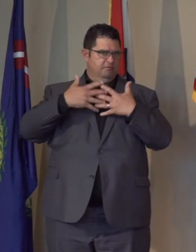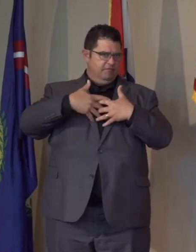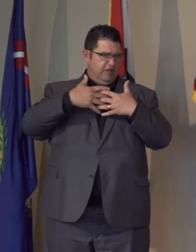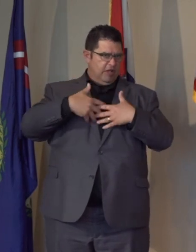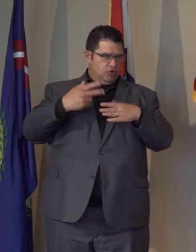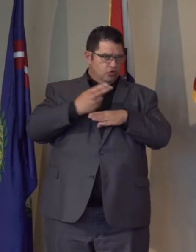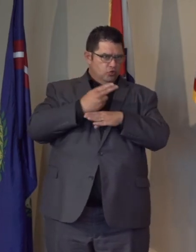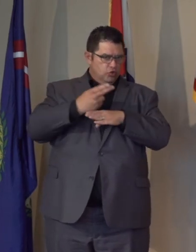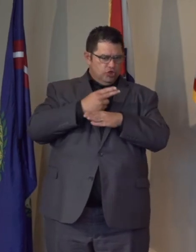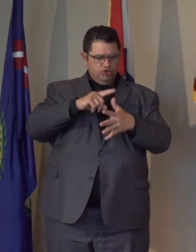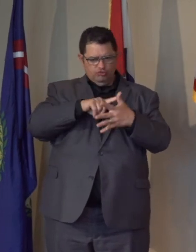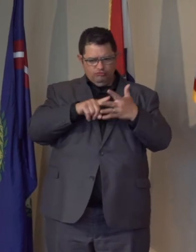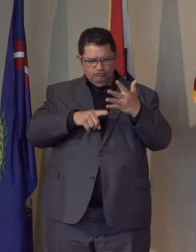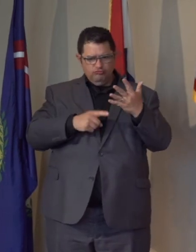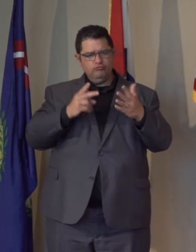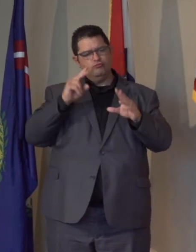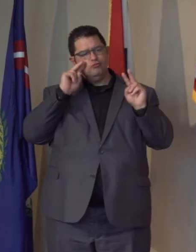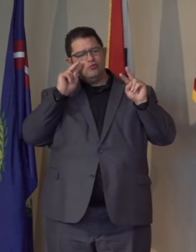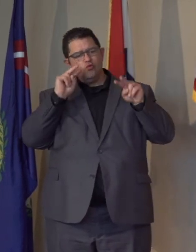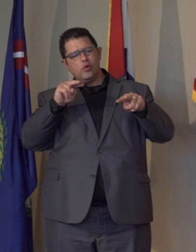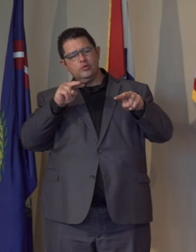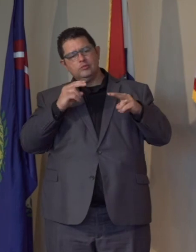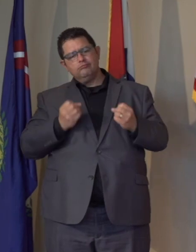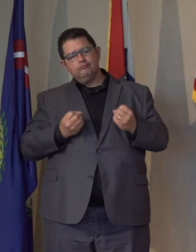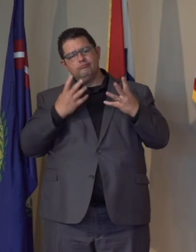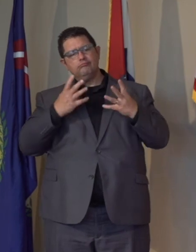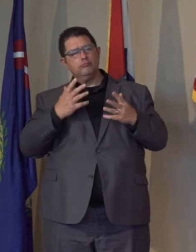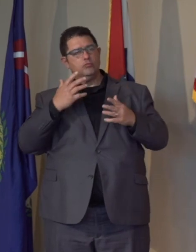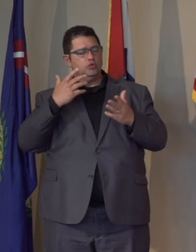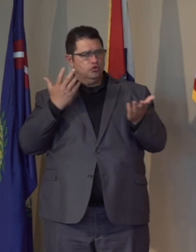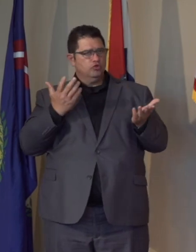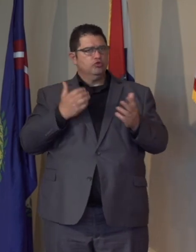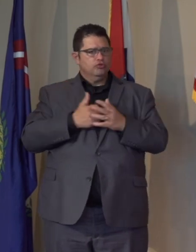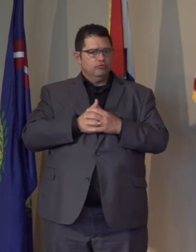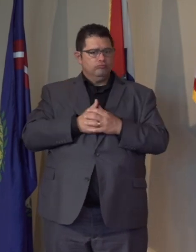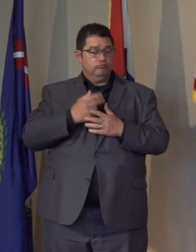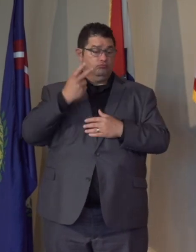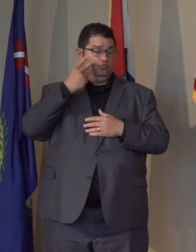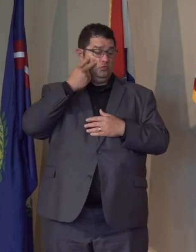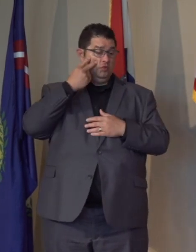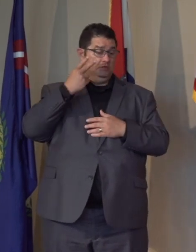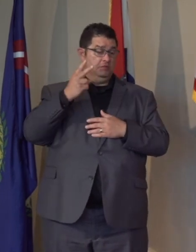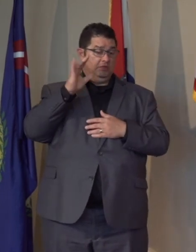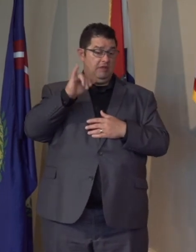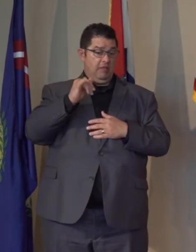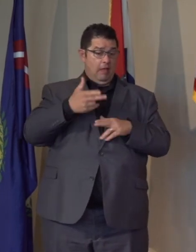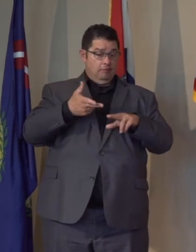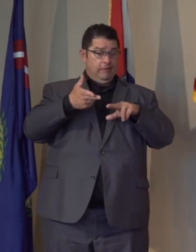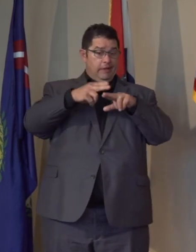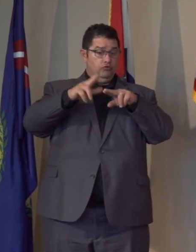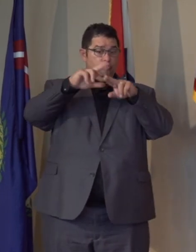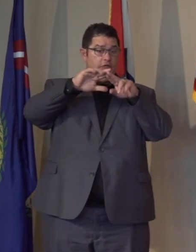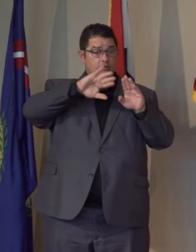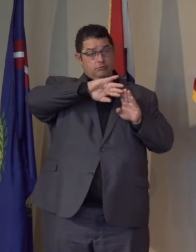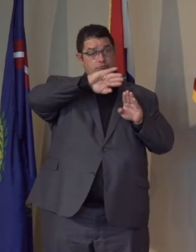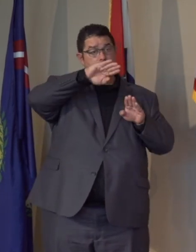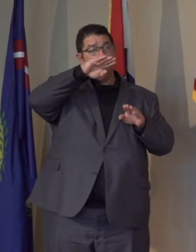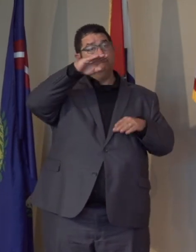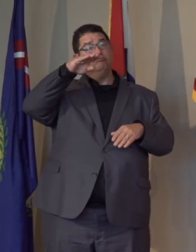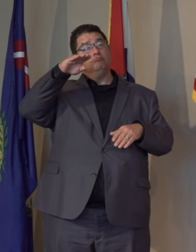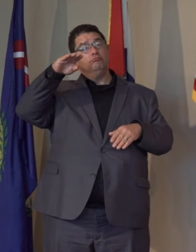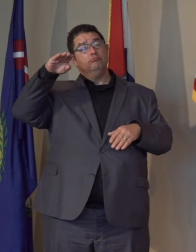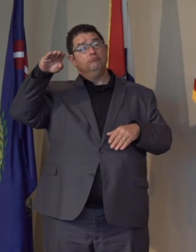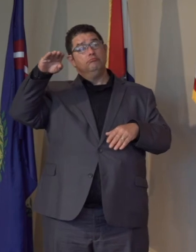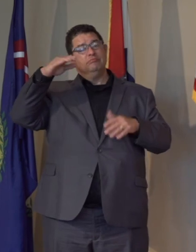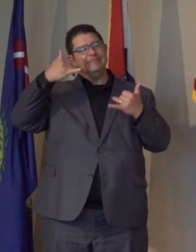We're watching these numbers very closely. We have seen this the rate of increase flatten out again some, but it's